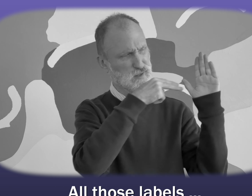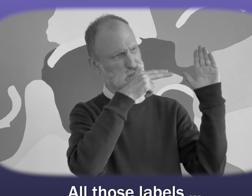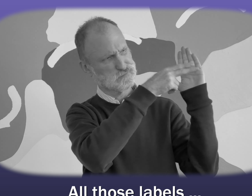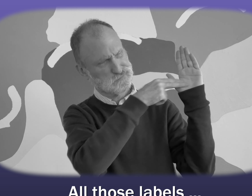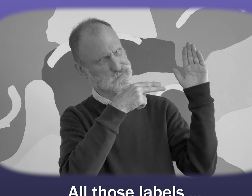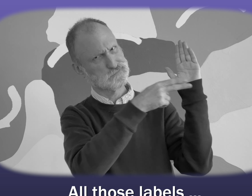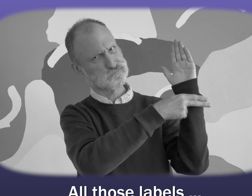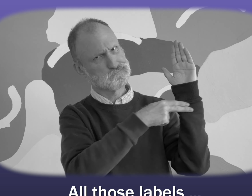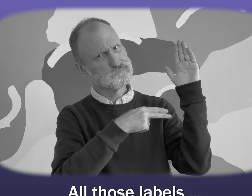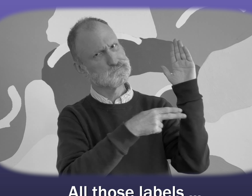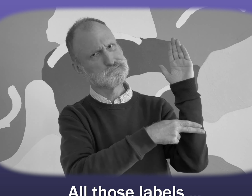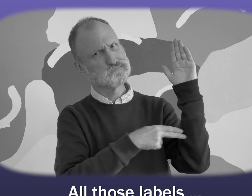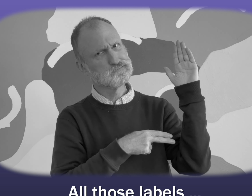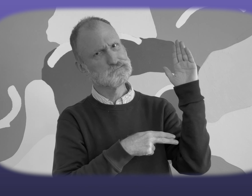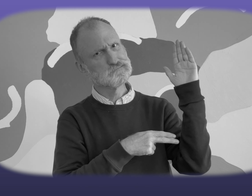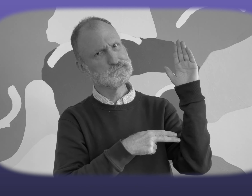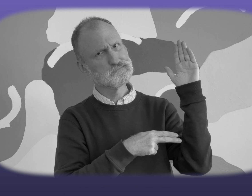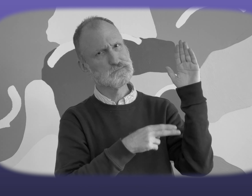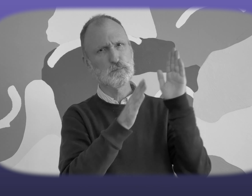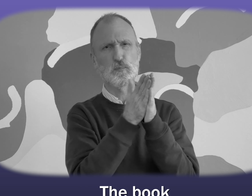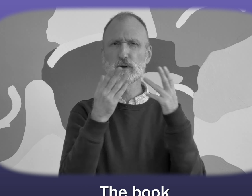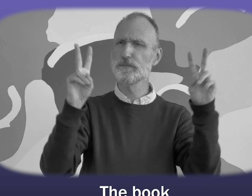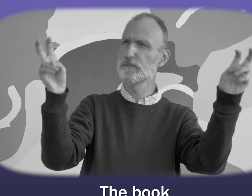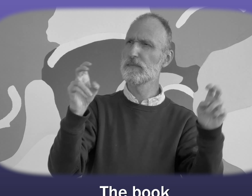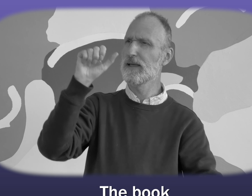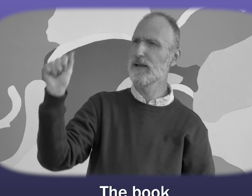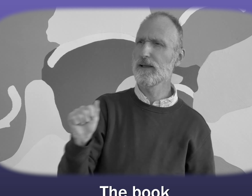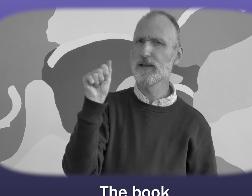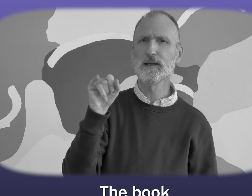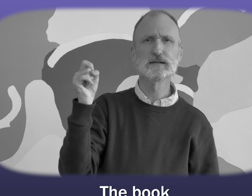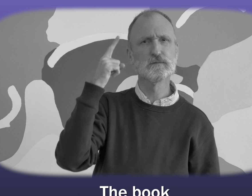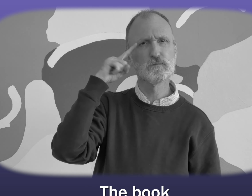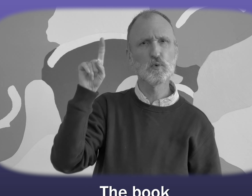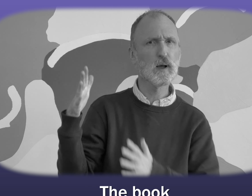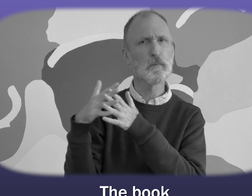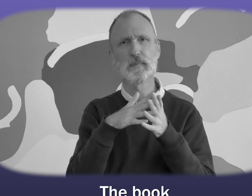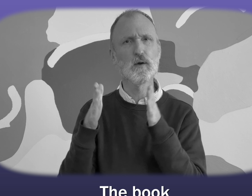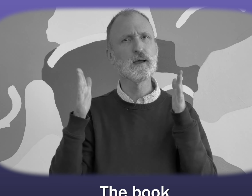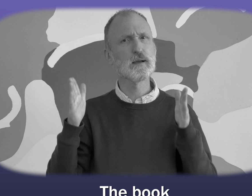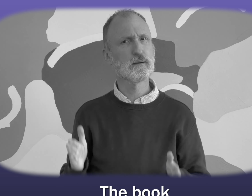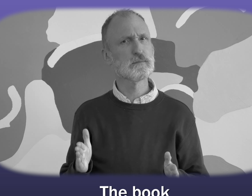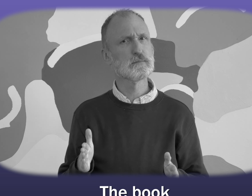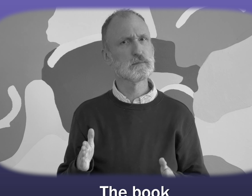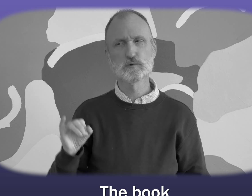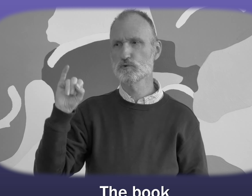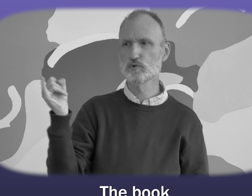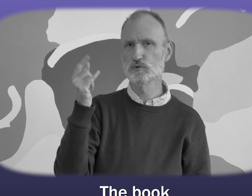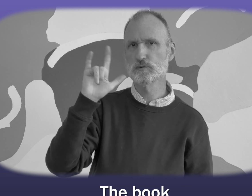All those labels. The book A is for American, by Jill Lepore.